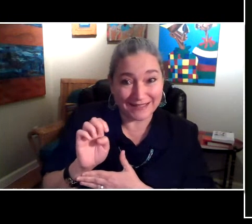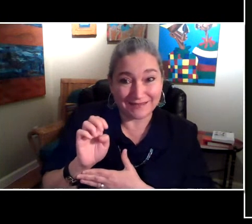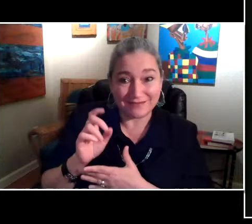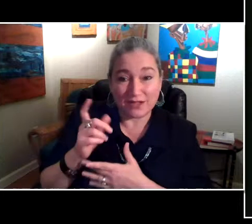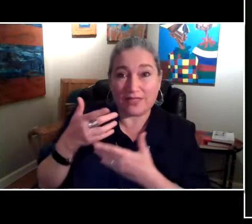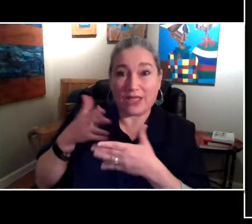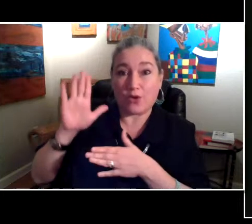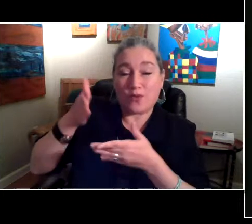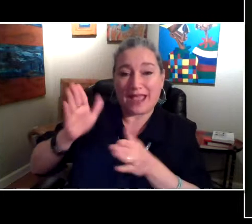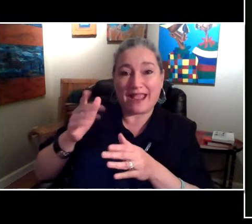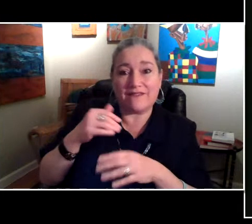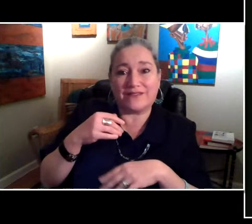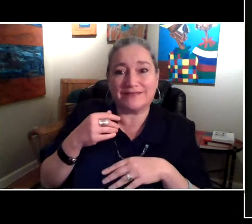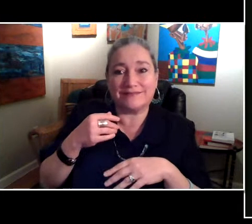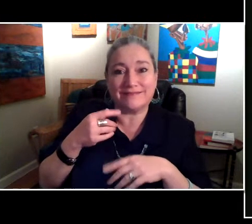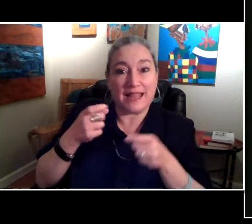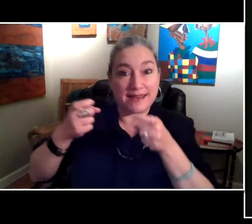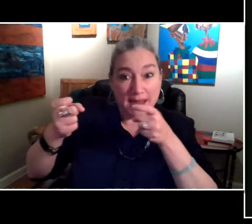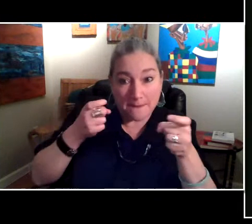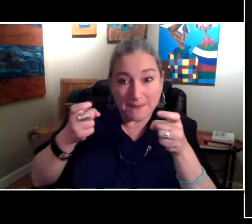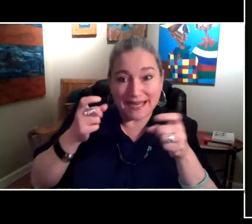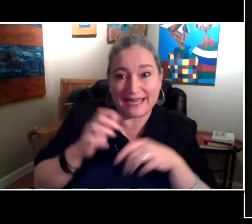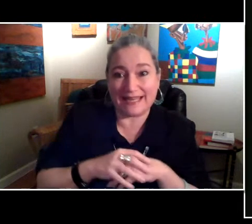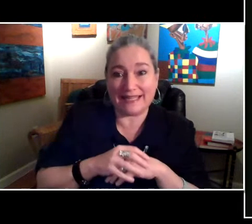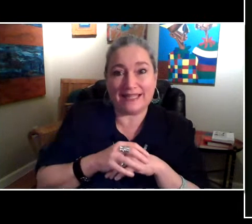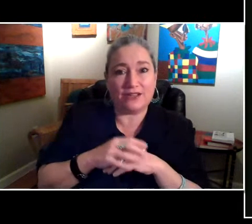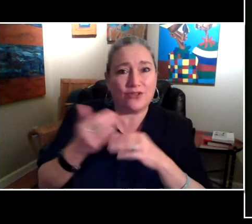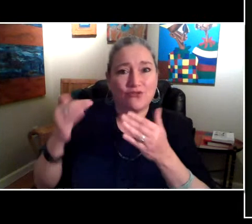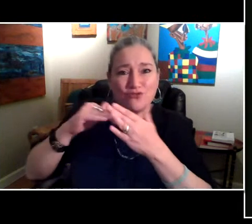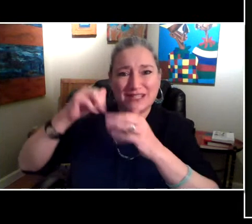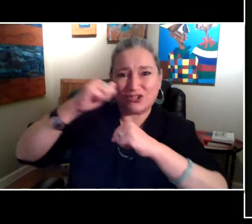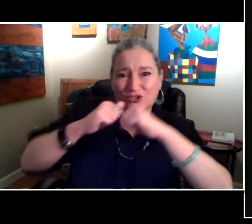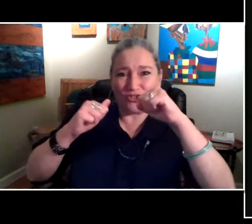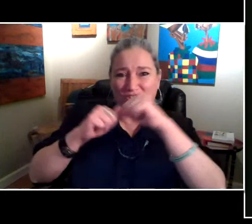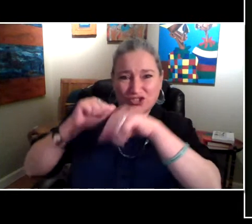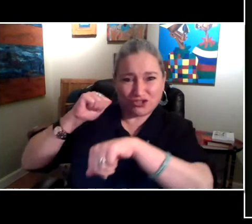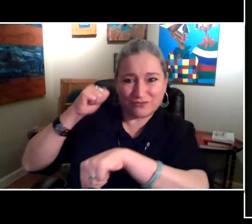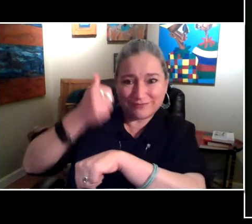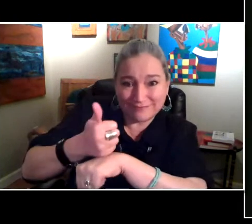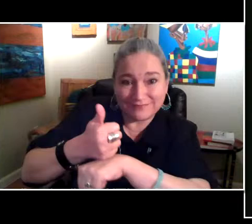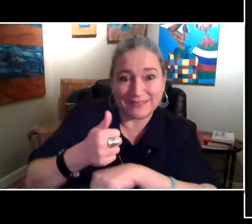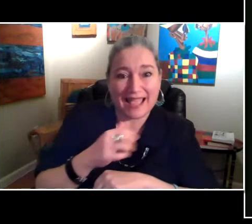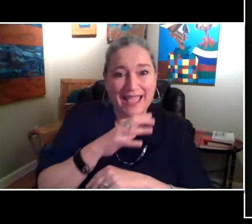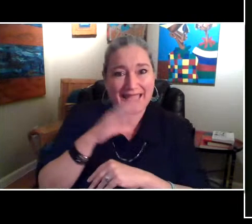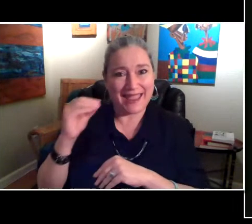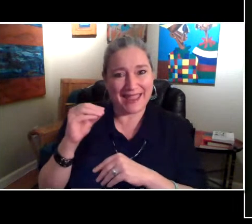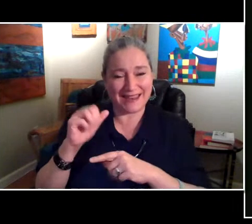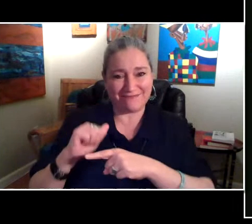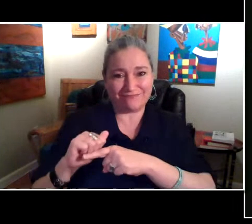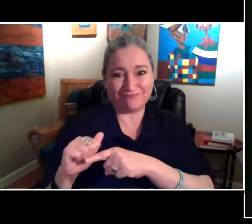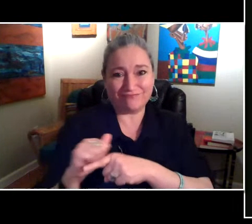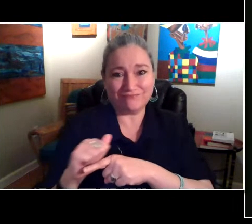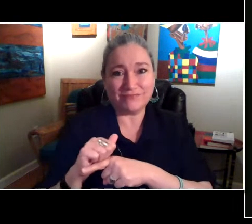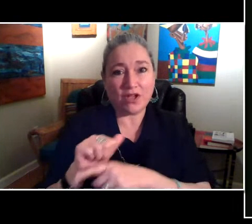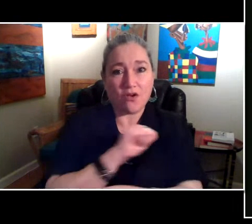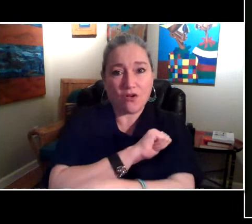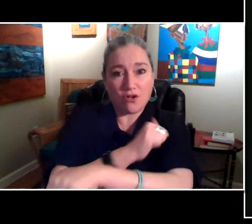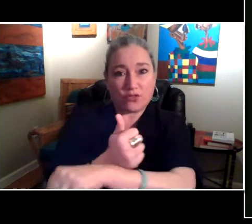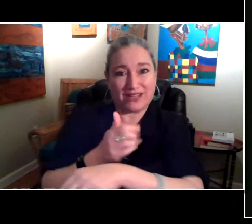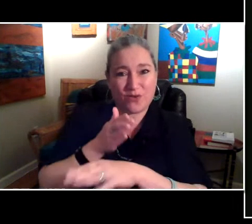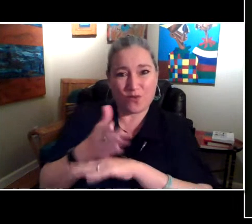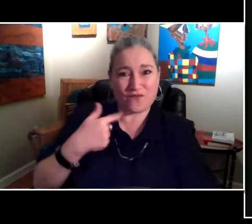with a system based on corporate domination and oppression